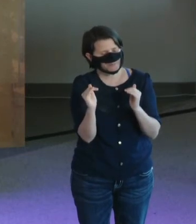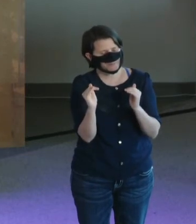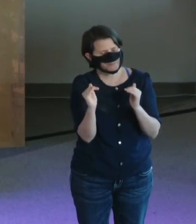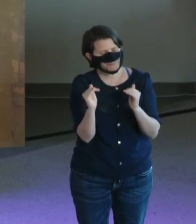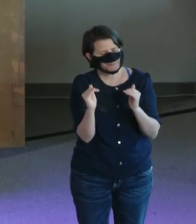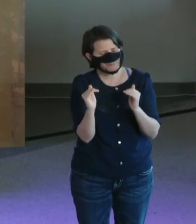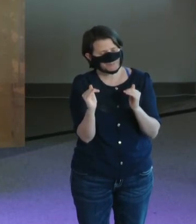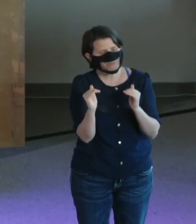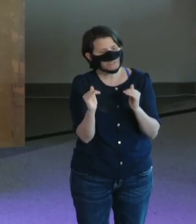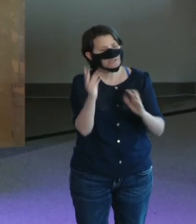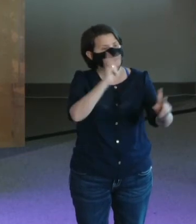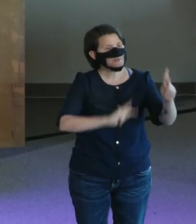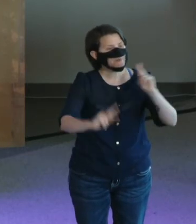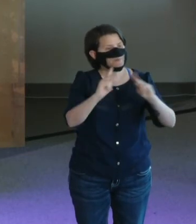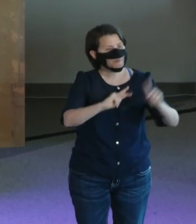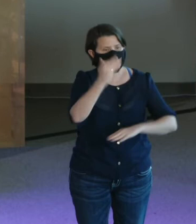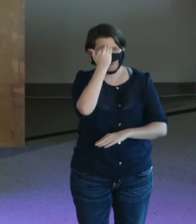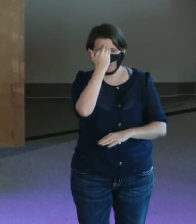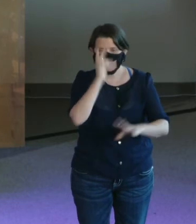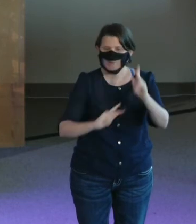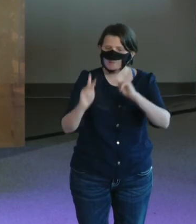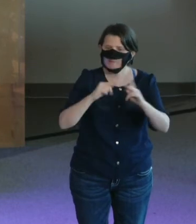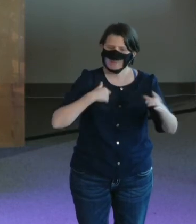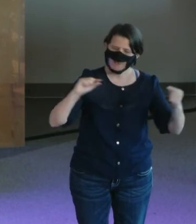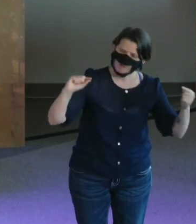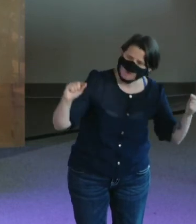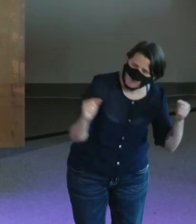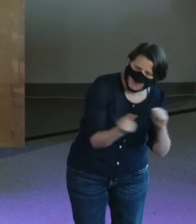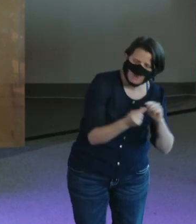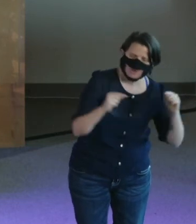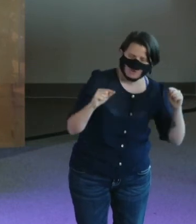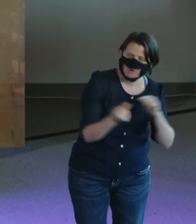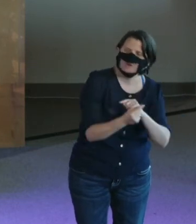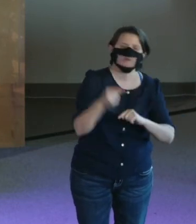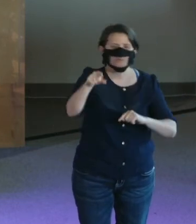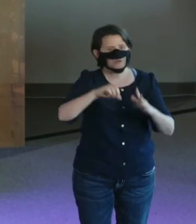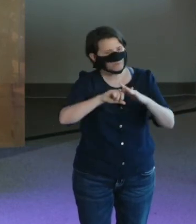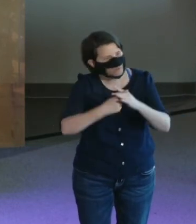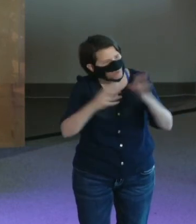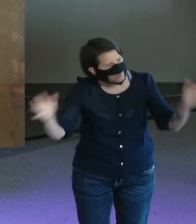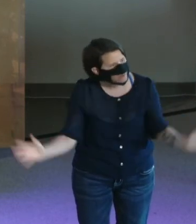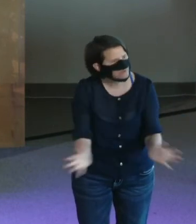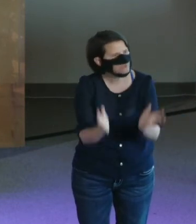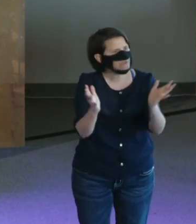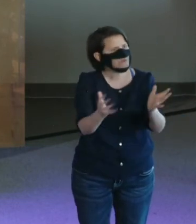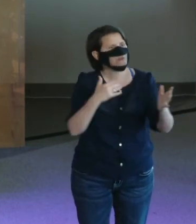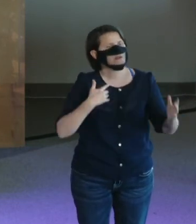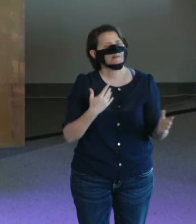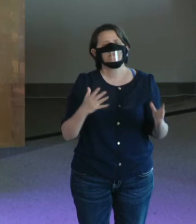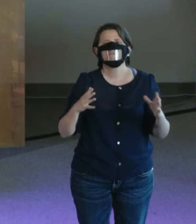And for those of us who know loved ones who are in pain, we now mobilize you to perform acts of